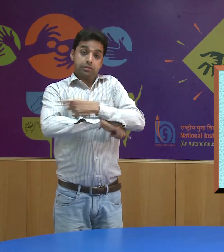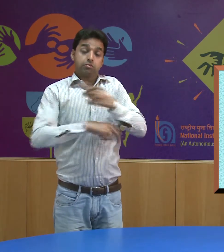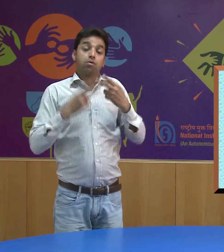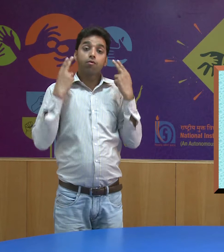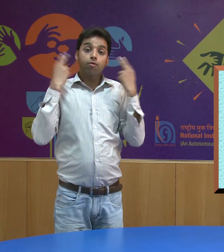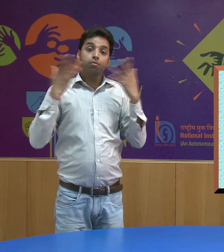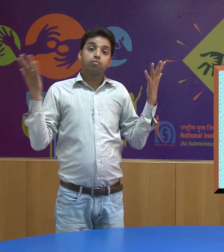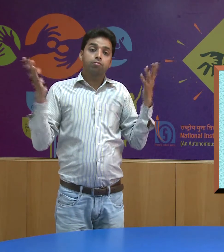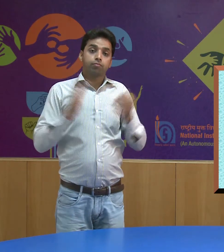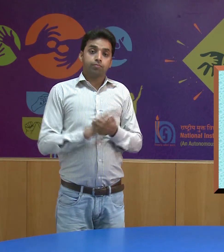days.